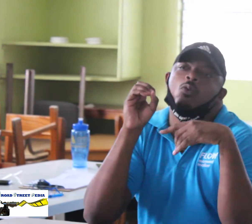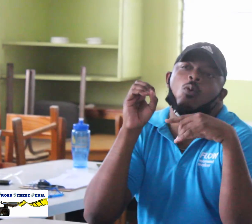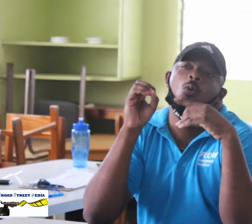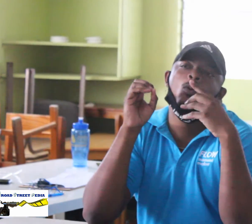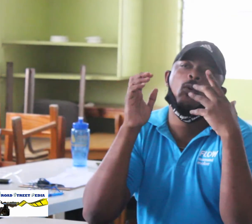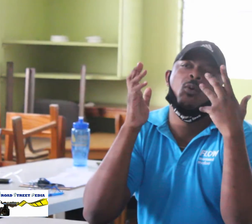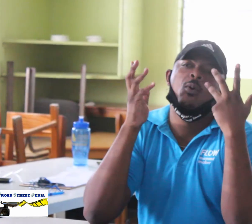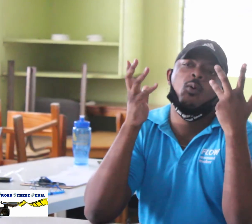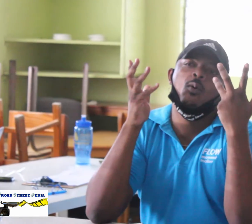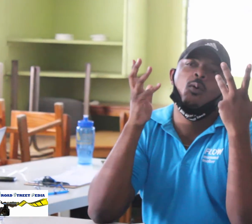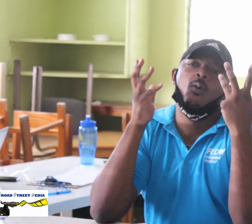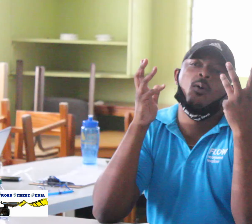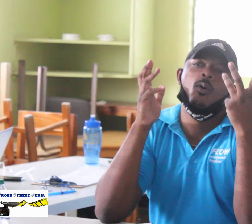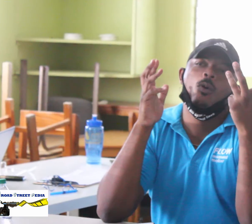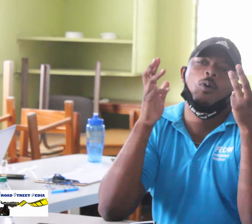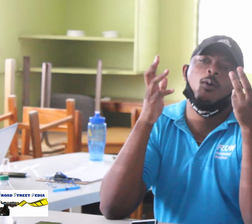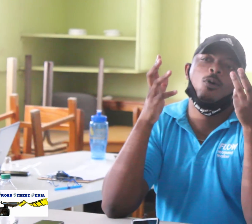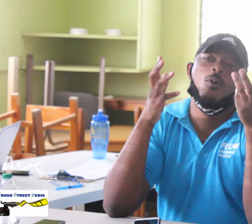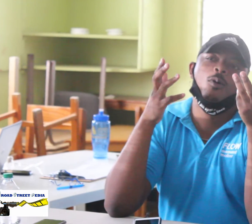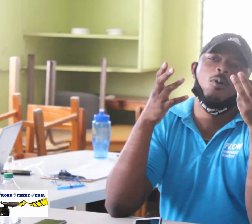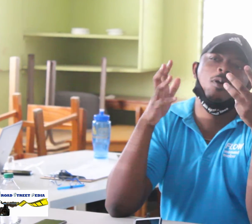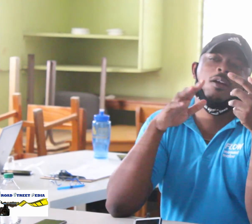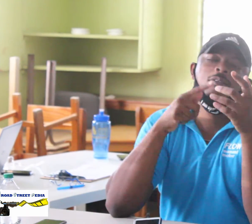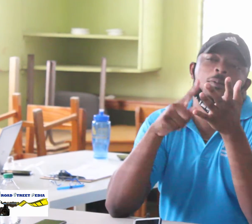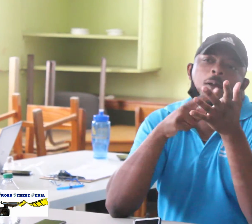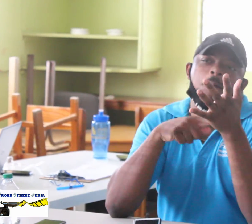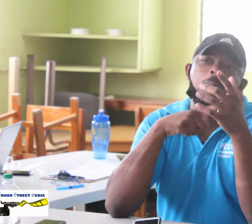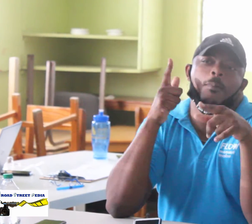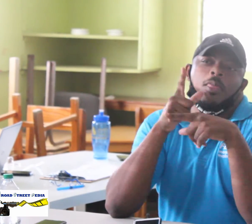Okay, my brother tried to set a garden at home, at our home.